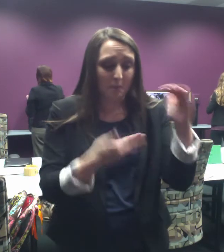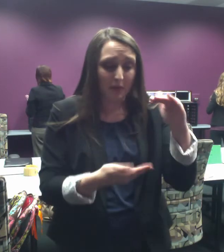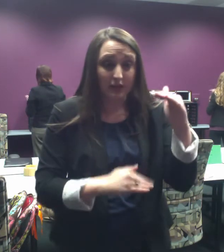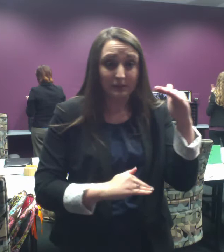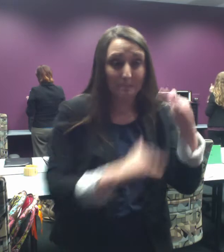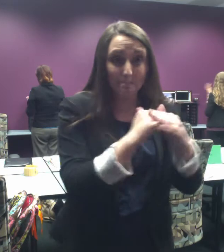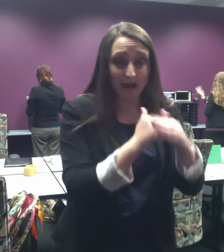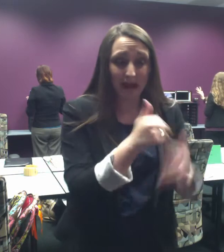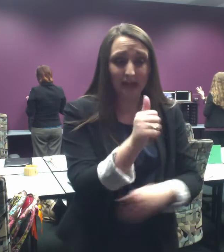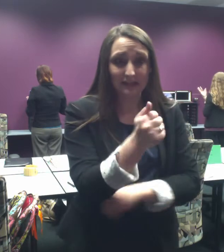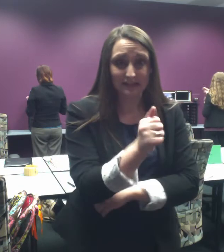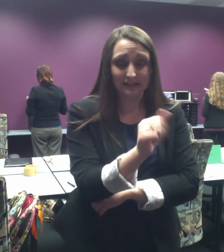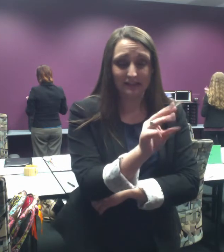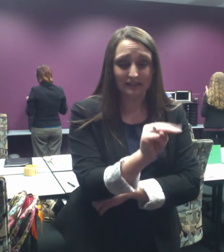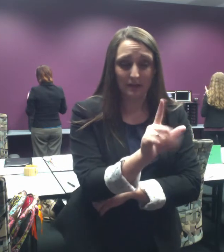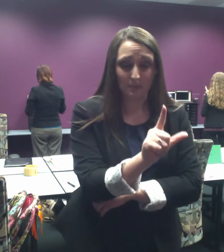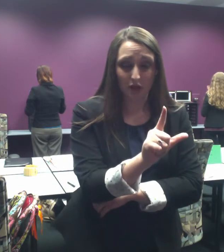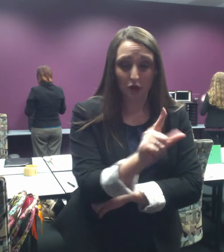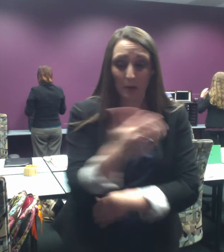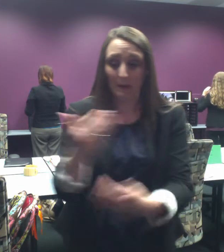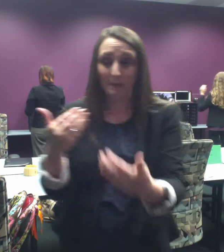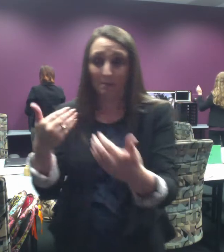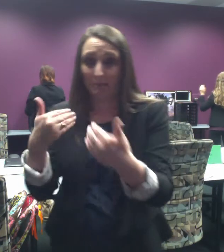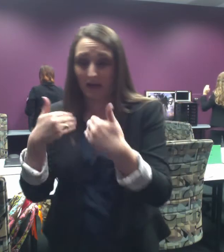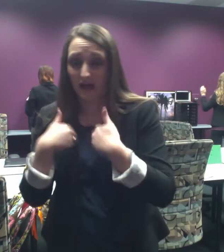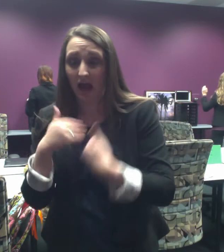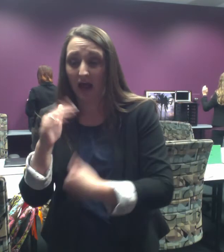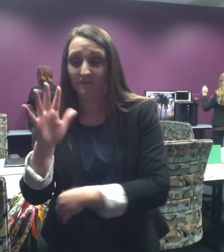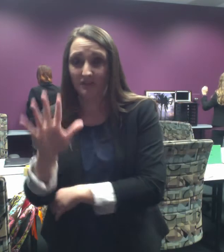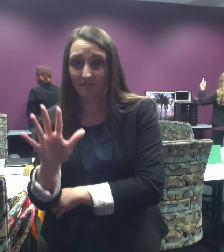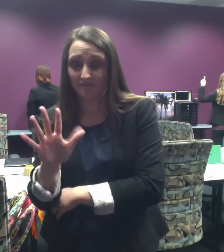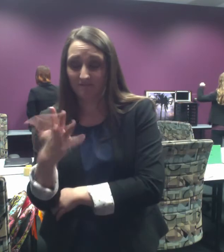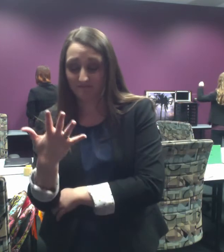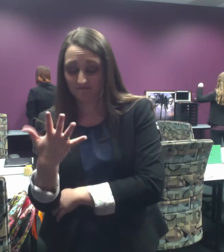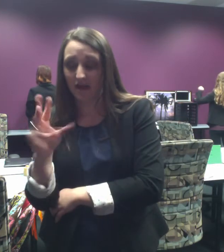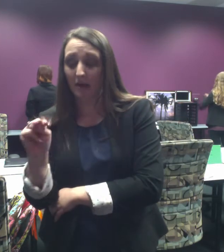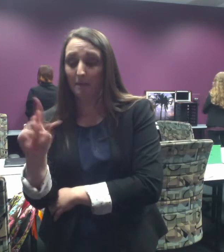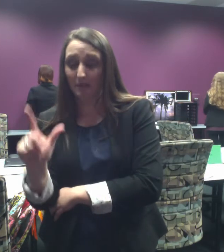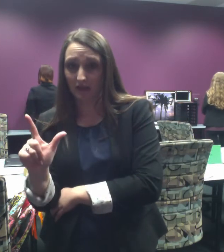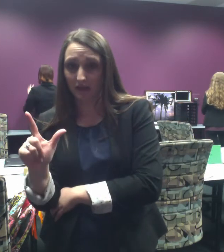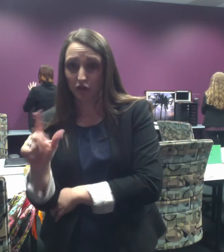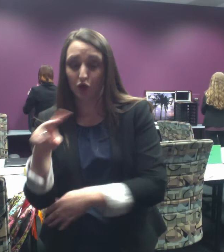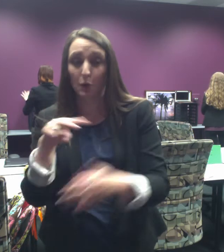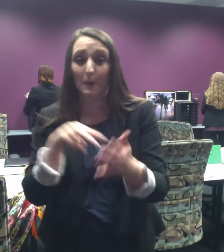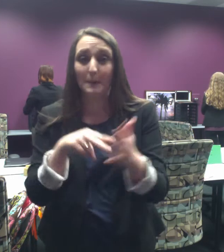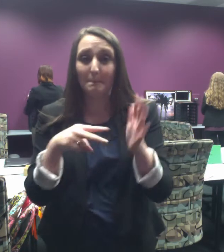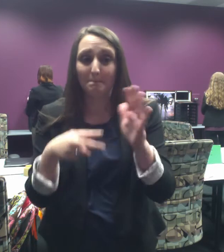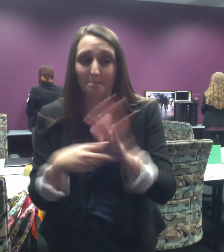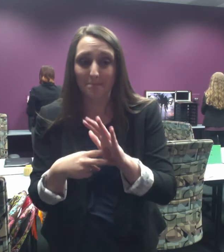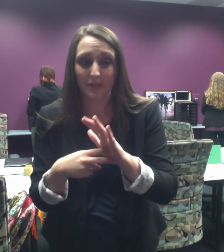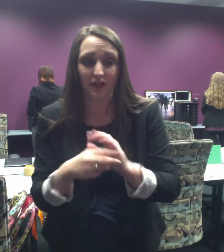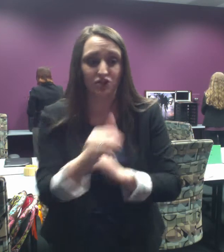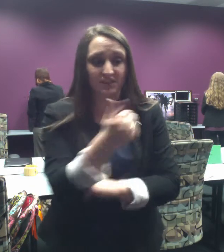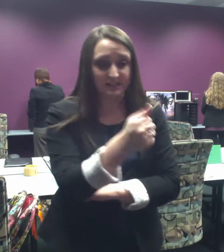Weatherman has a nifty little devices to determine relative humidity. They know, depending on what the temperature is, how